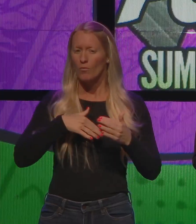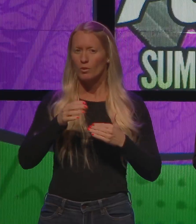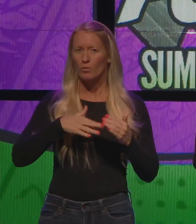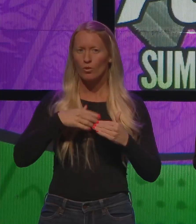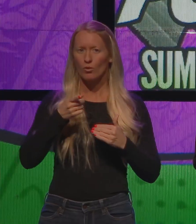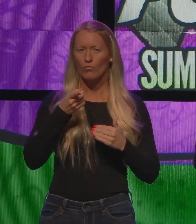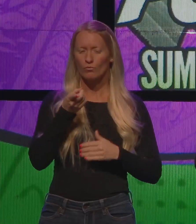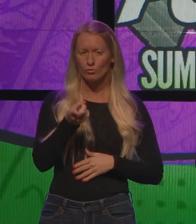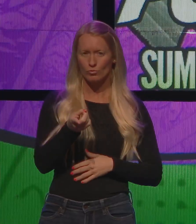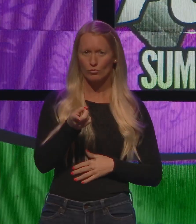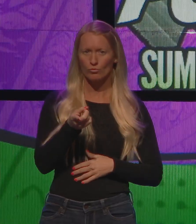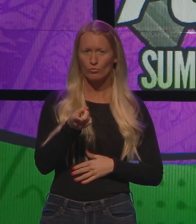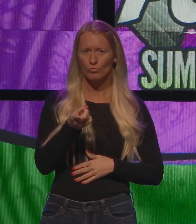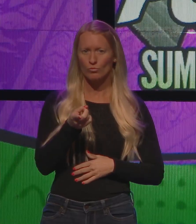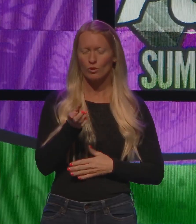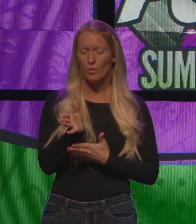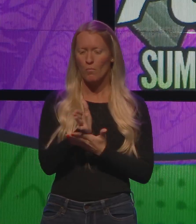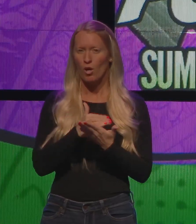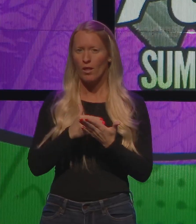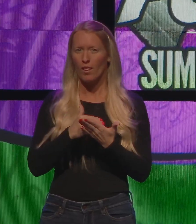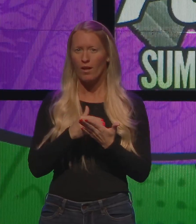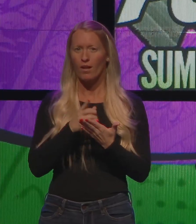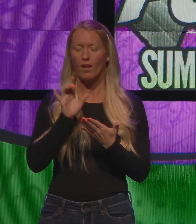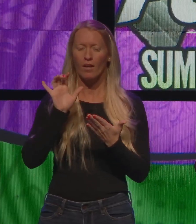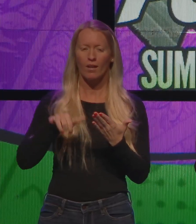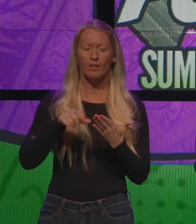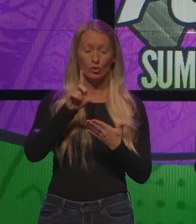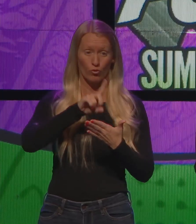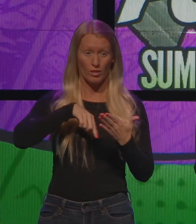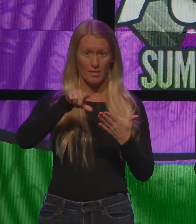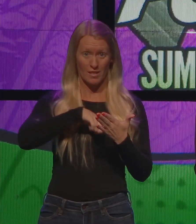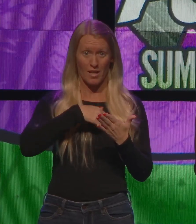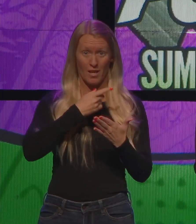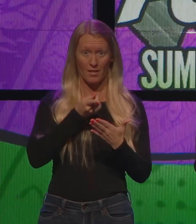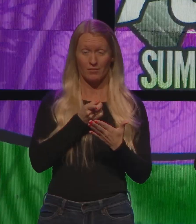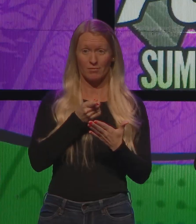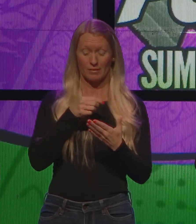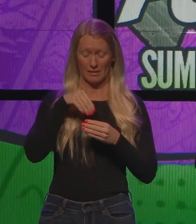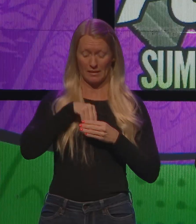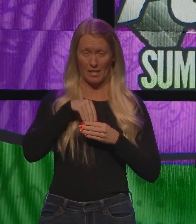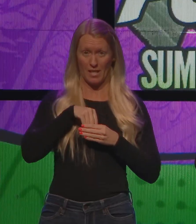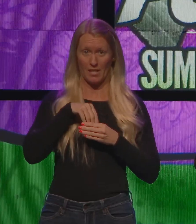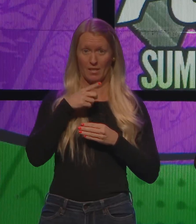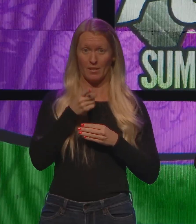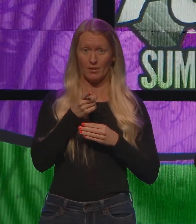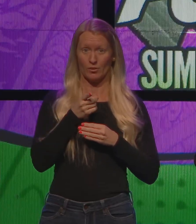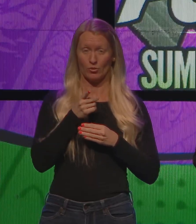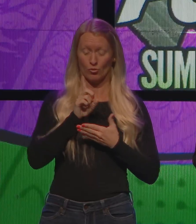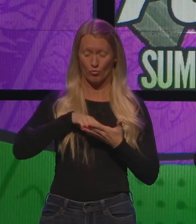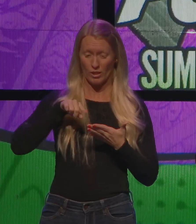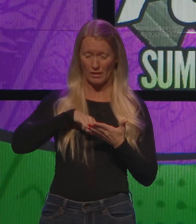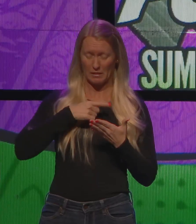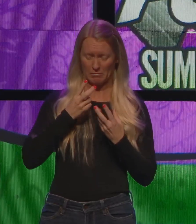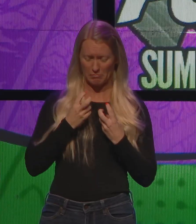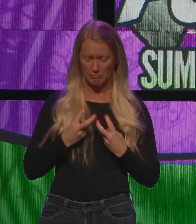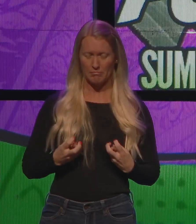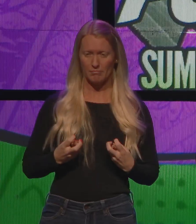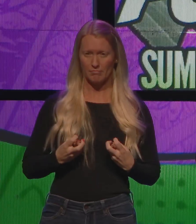of you that wants to like criticize that? Anybody else have a really strong inner critic? Yes.